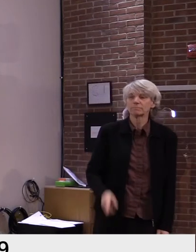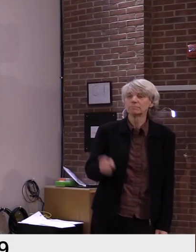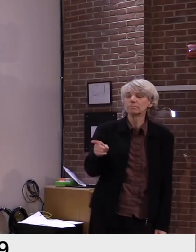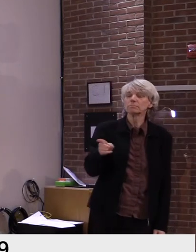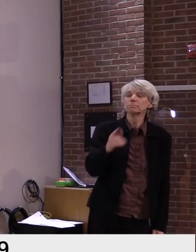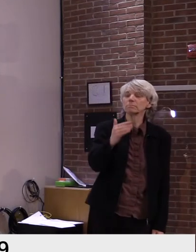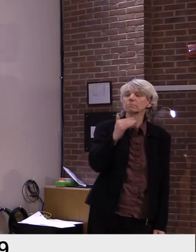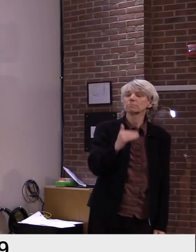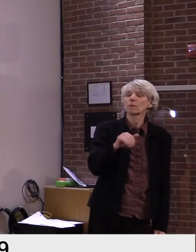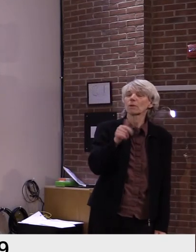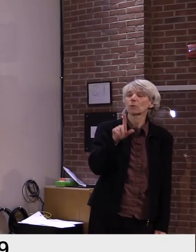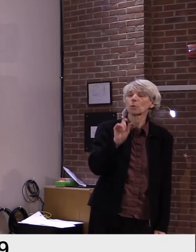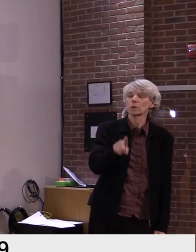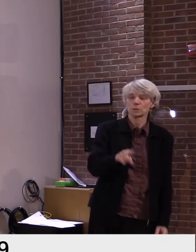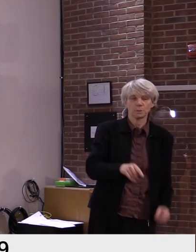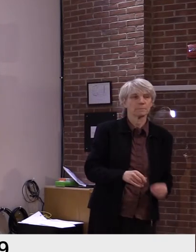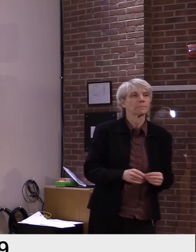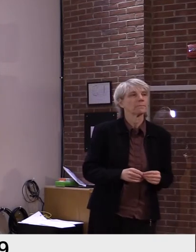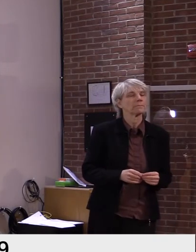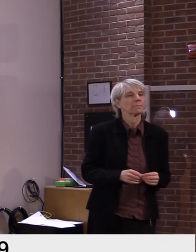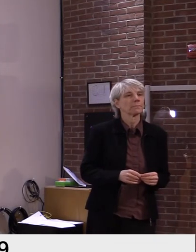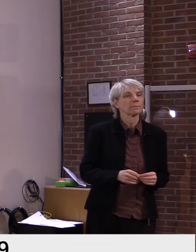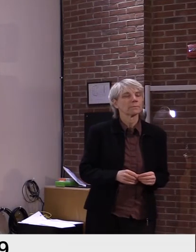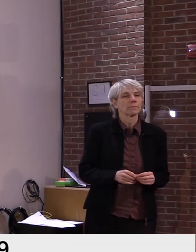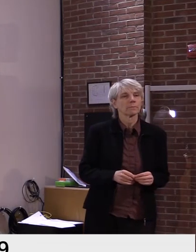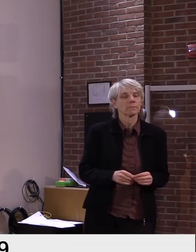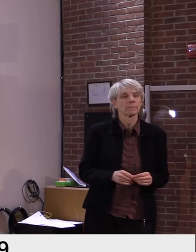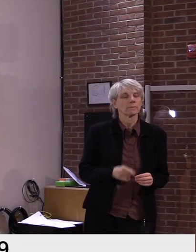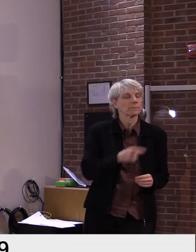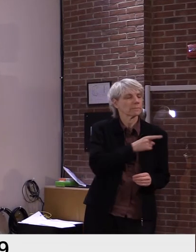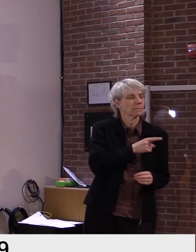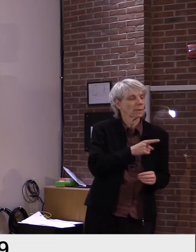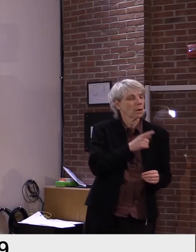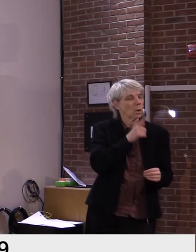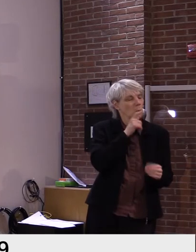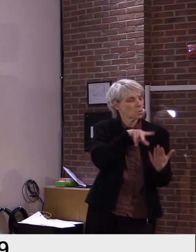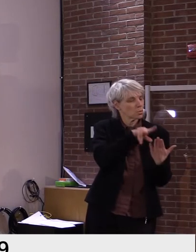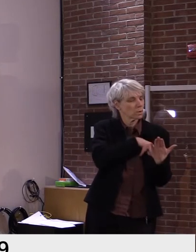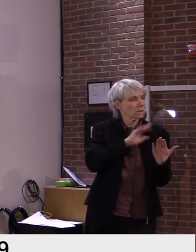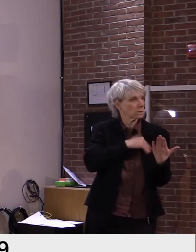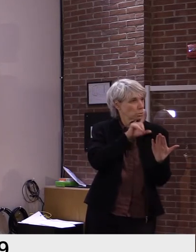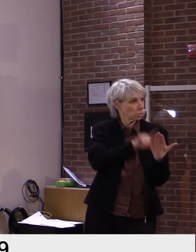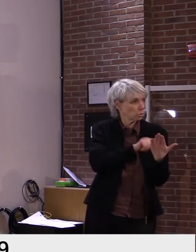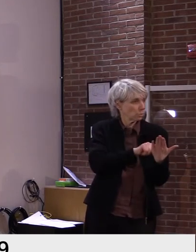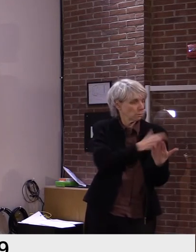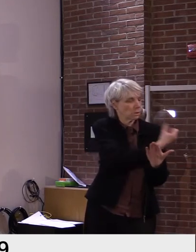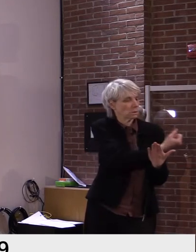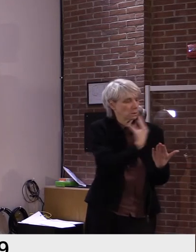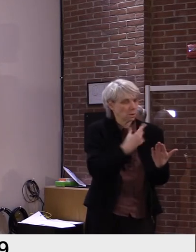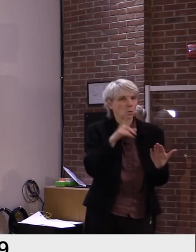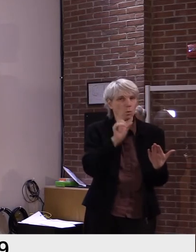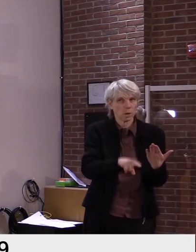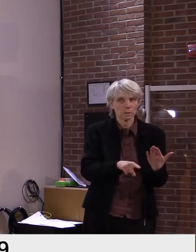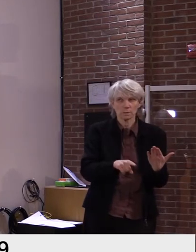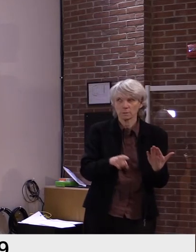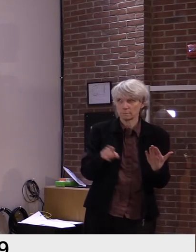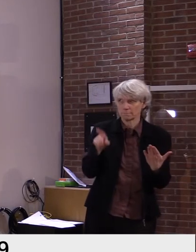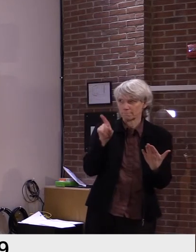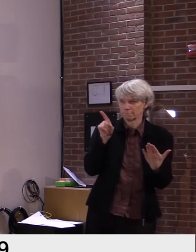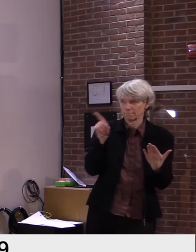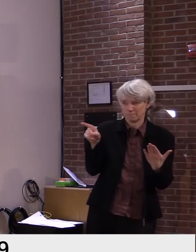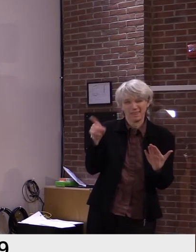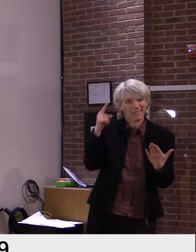I have another question from a reader, which is probably for Dr. Levine,